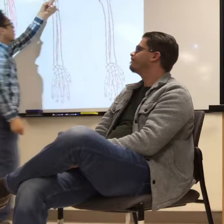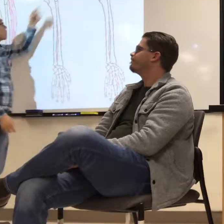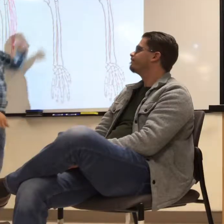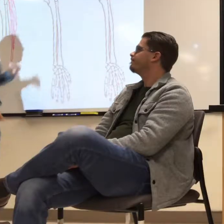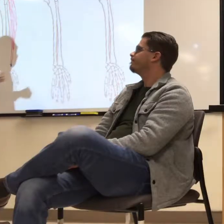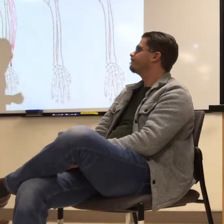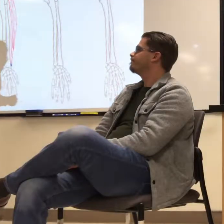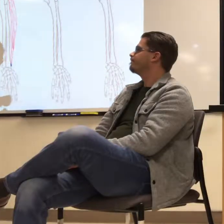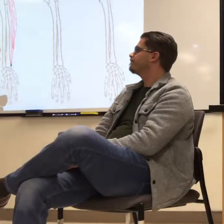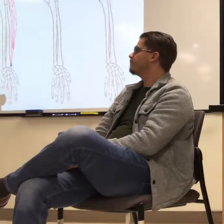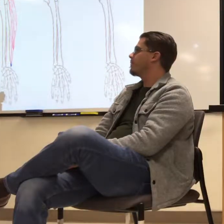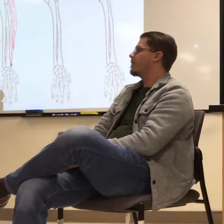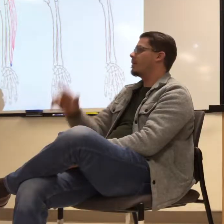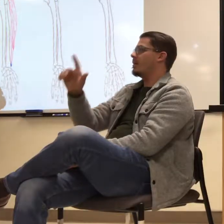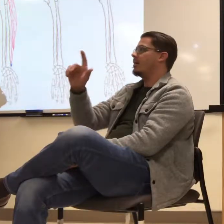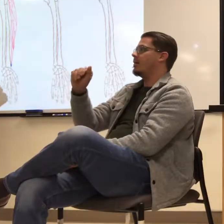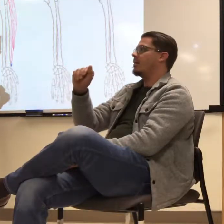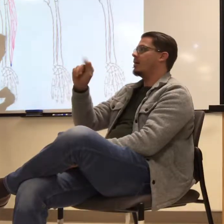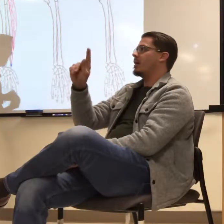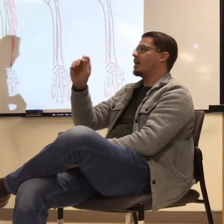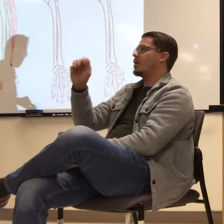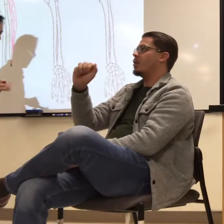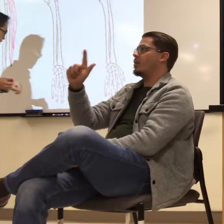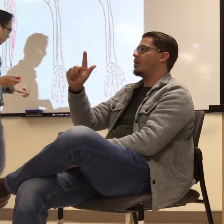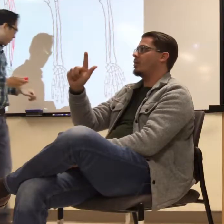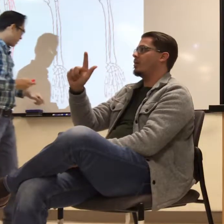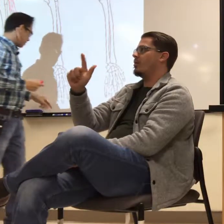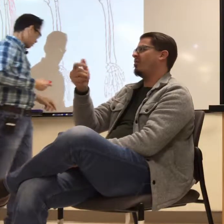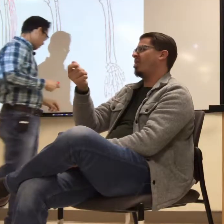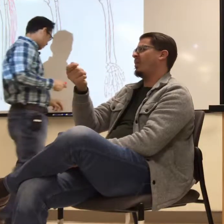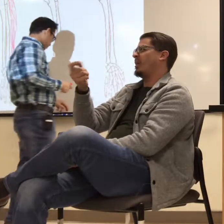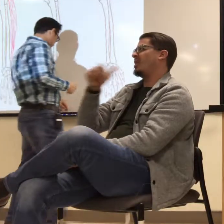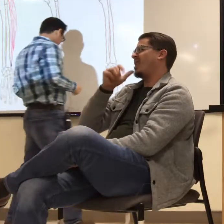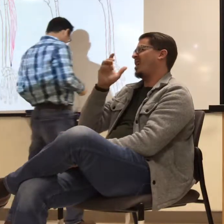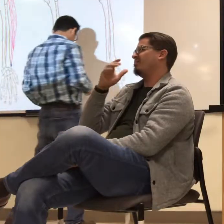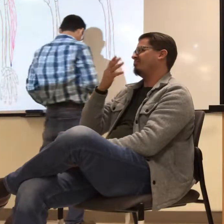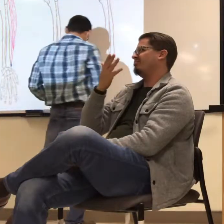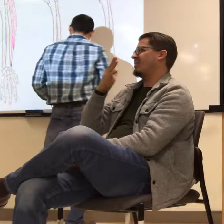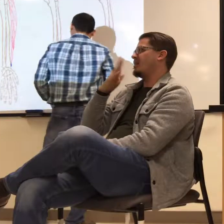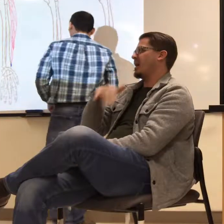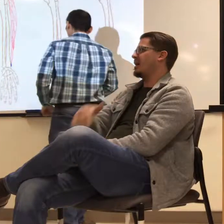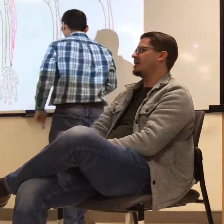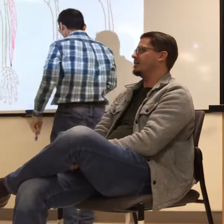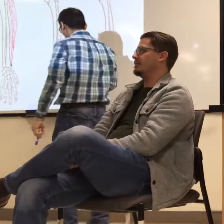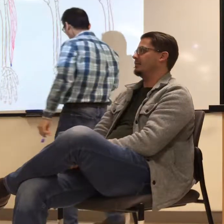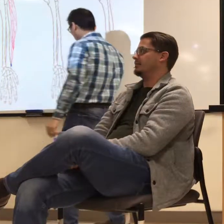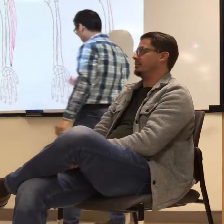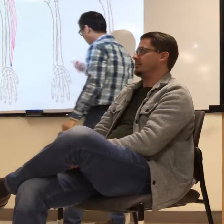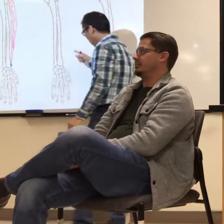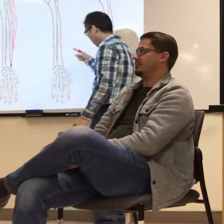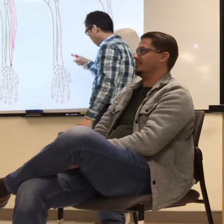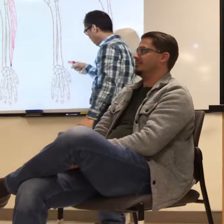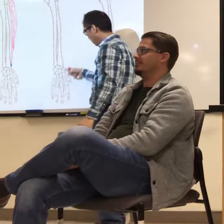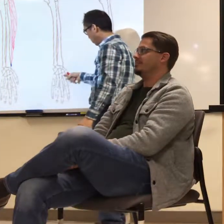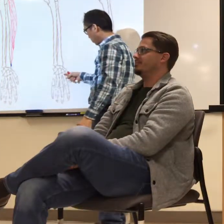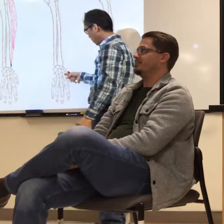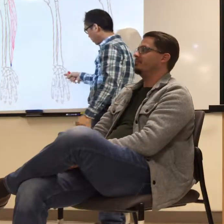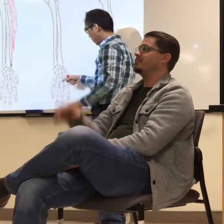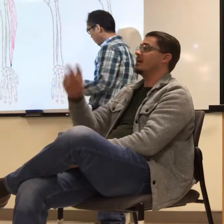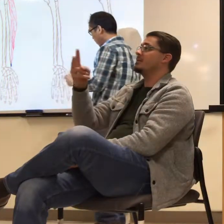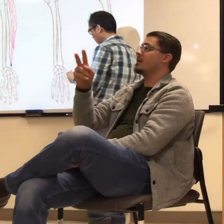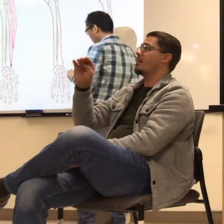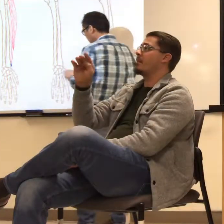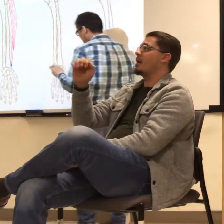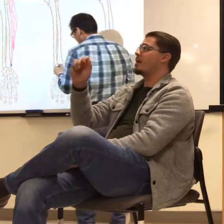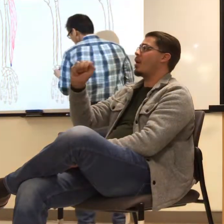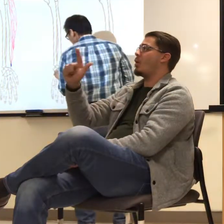Right up there, lateral epicondyle, right? And it's going to insert base of second metacarpal, boom, right